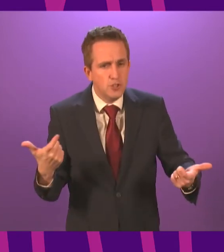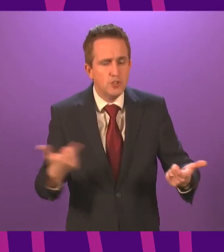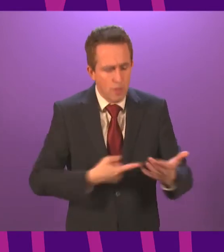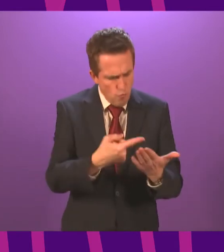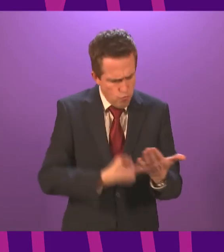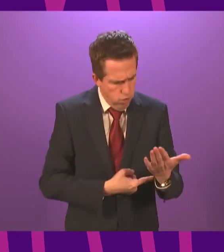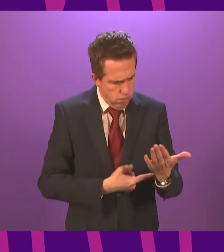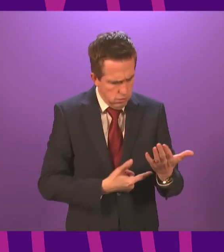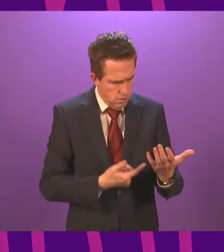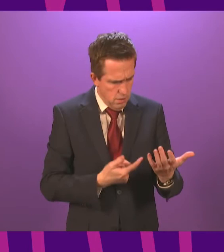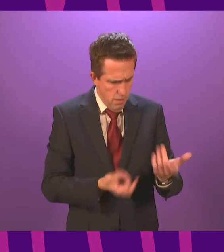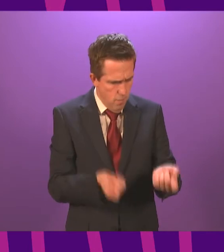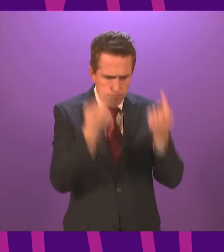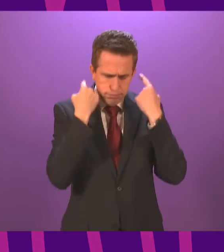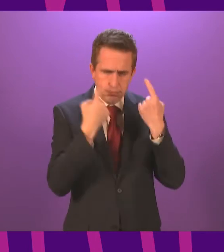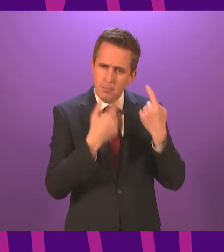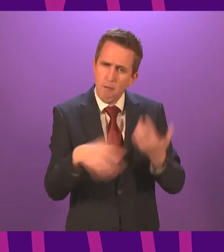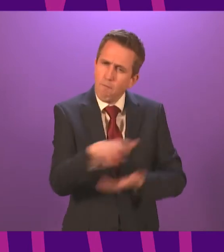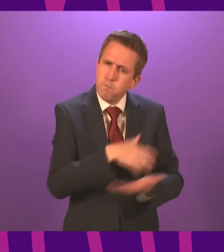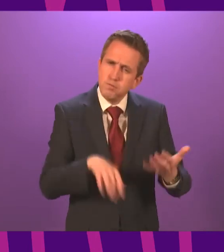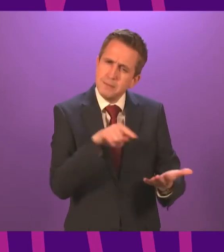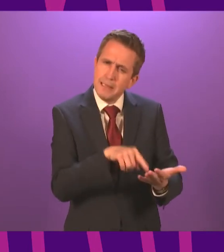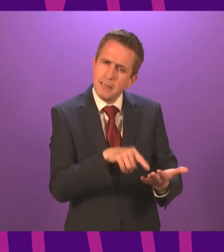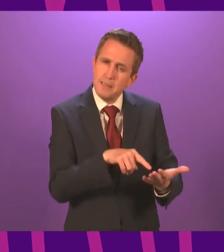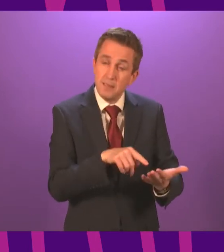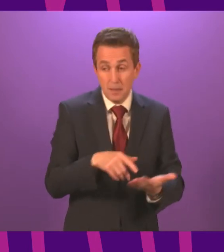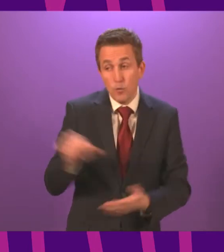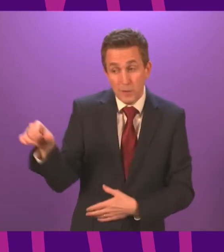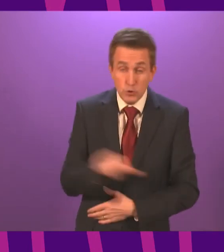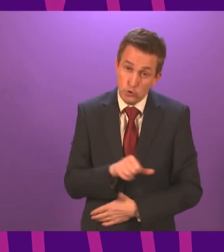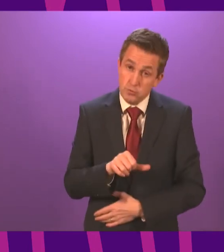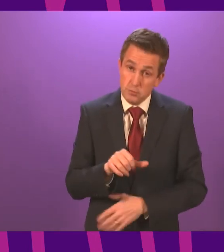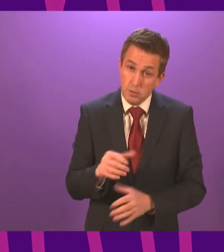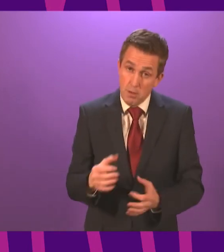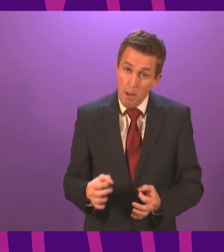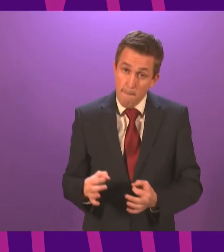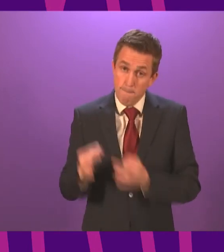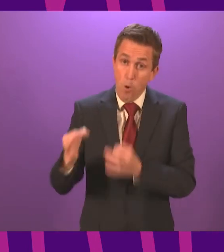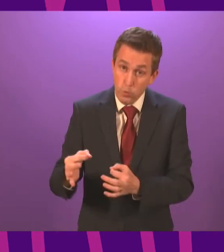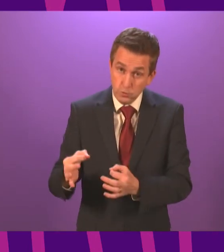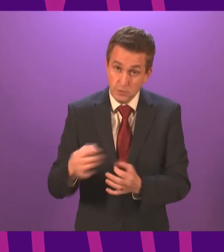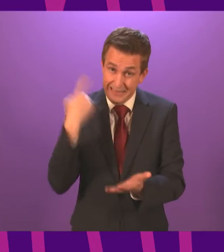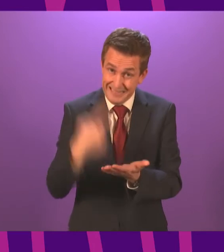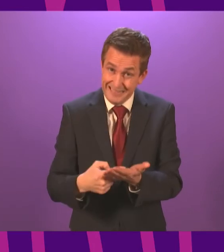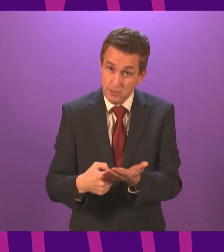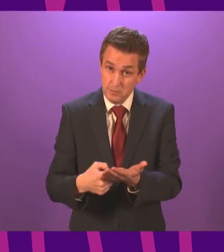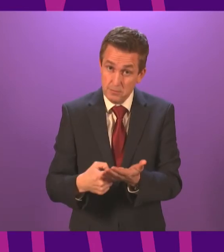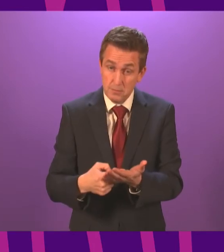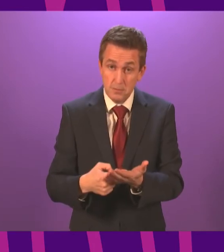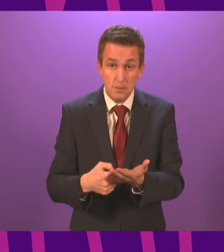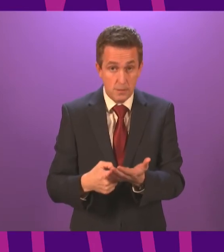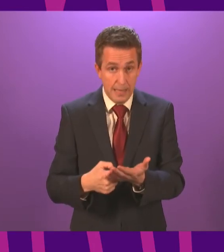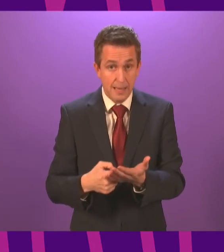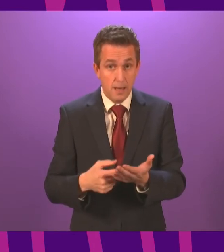more complex, more confusion. That should make us at least pause before we criminalise that confusion. Asking for the withdrawal